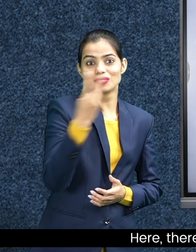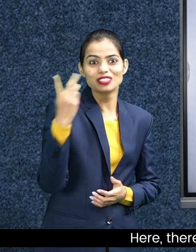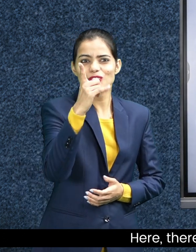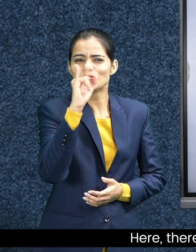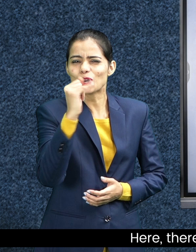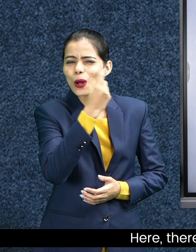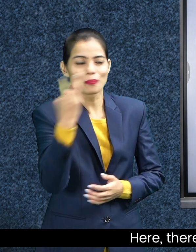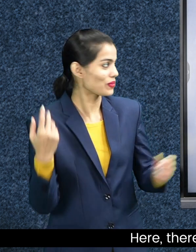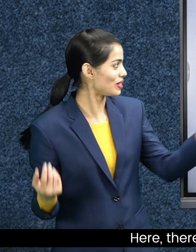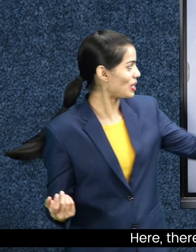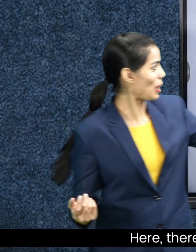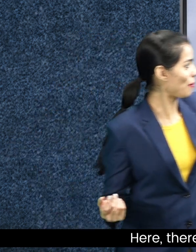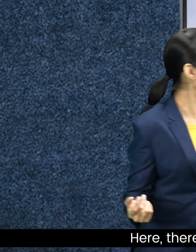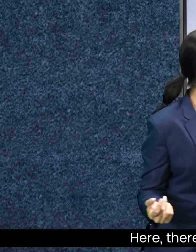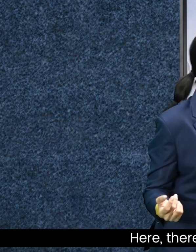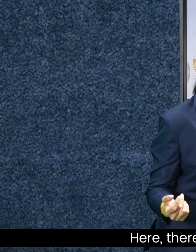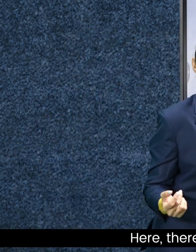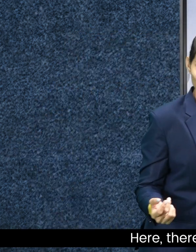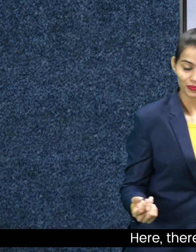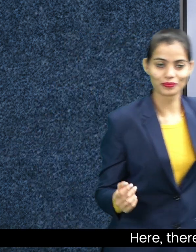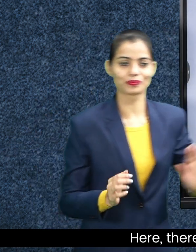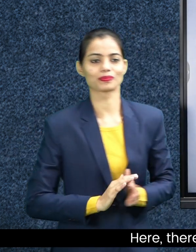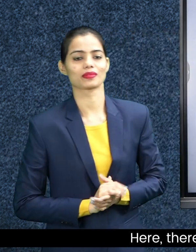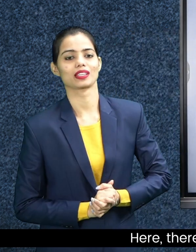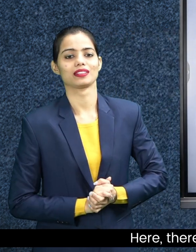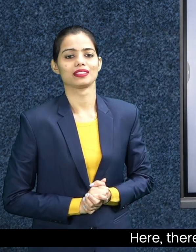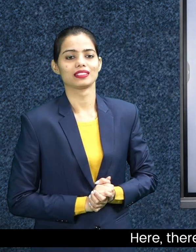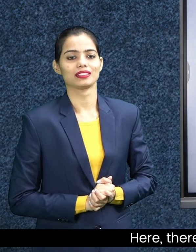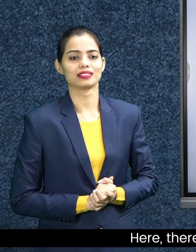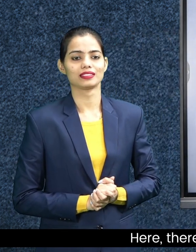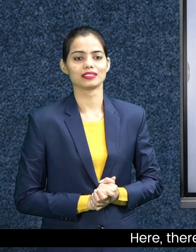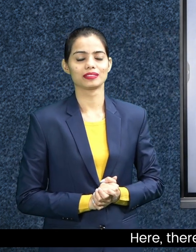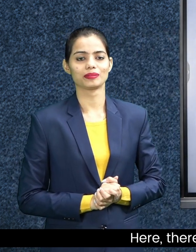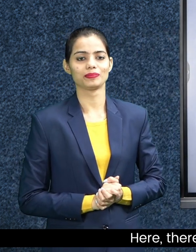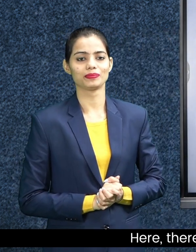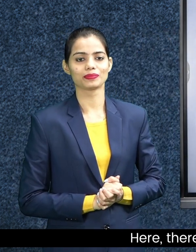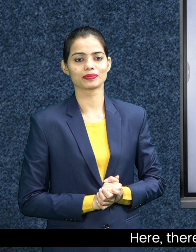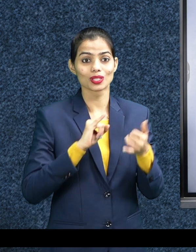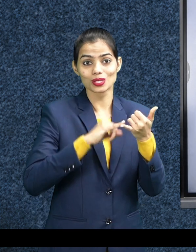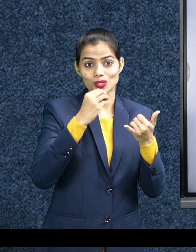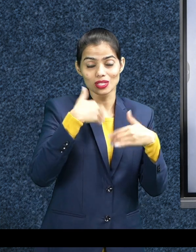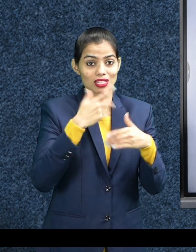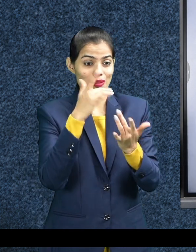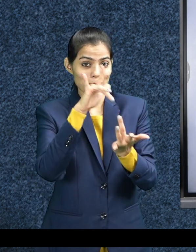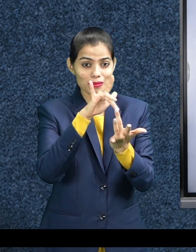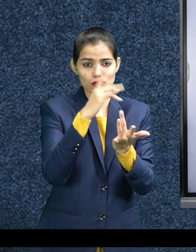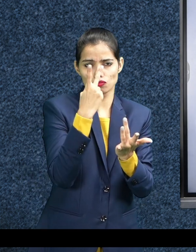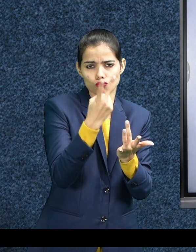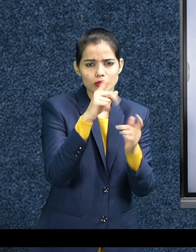here there are 16 terms, that is n is equal to 16 is an even number. So there are two middle